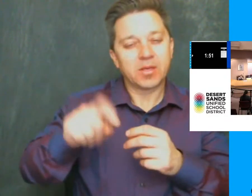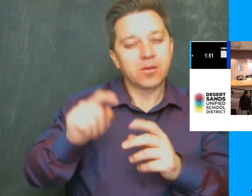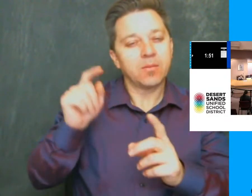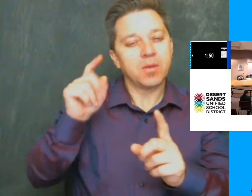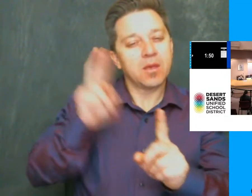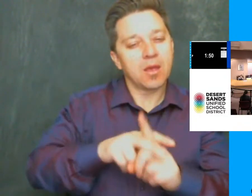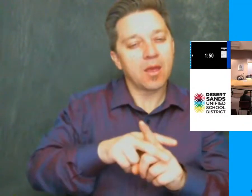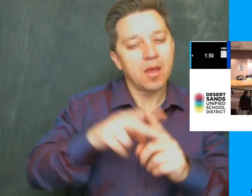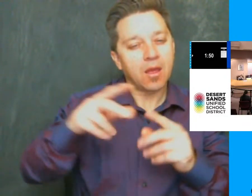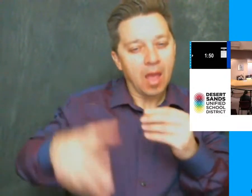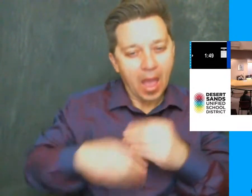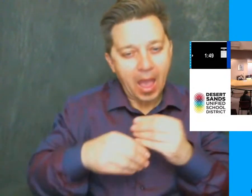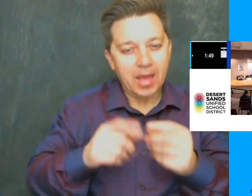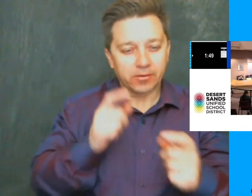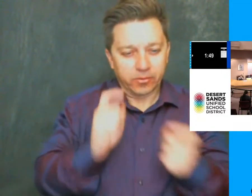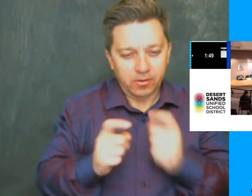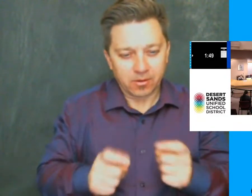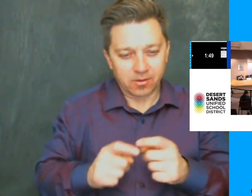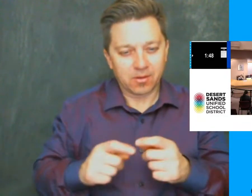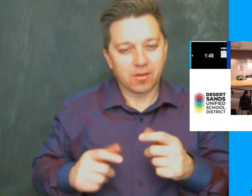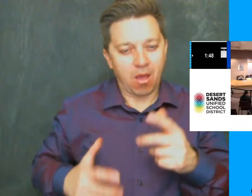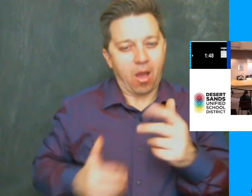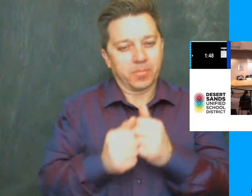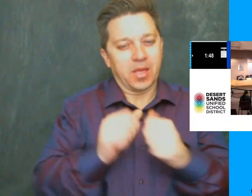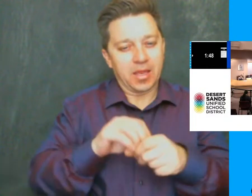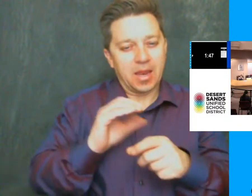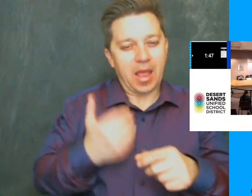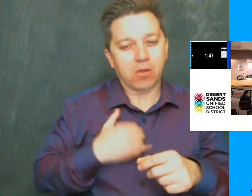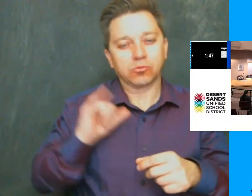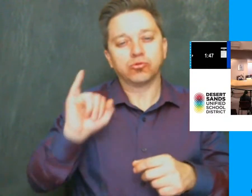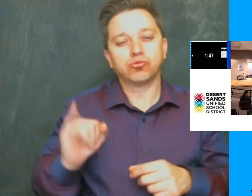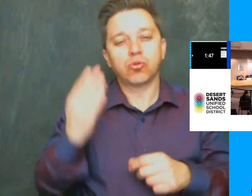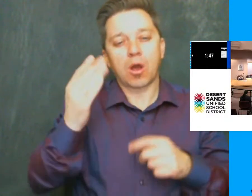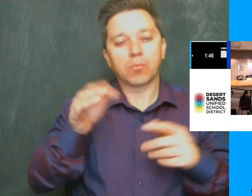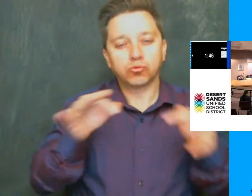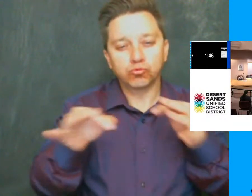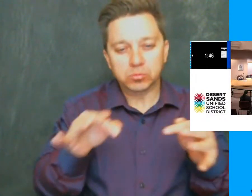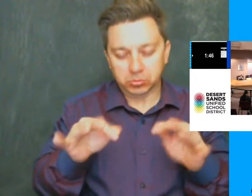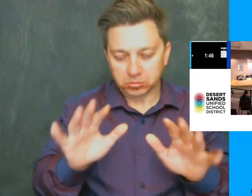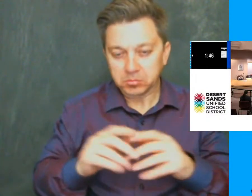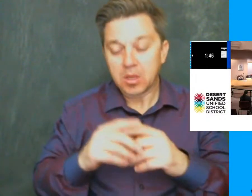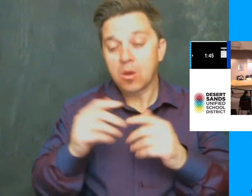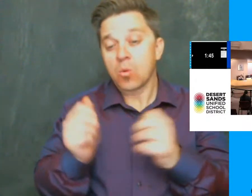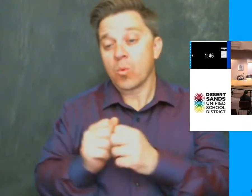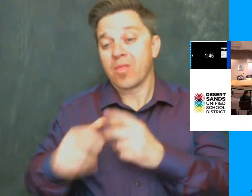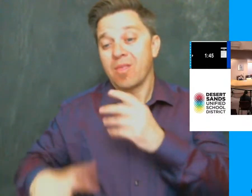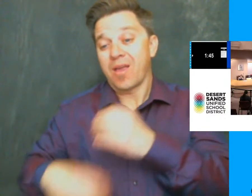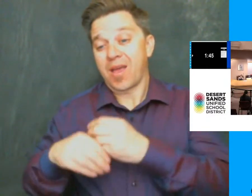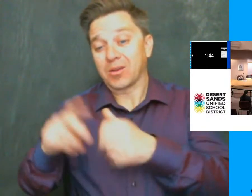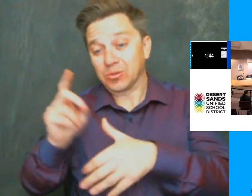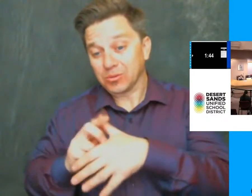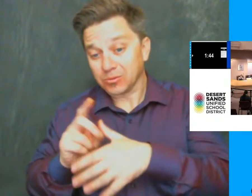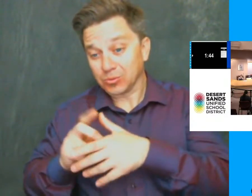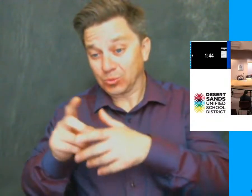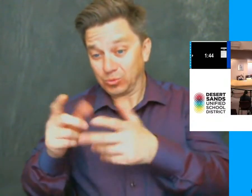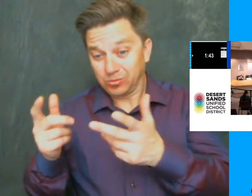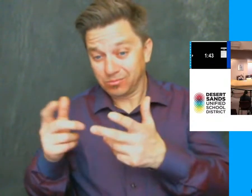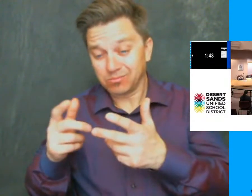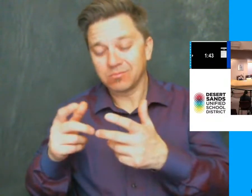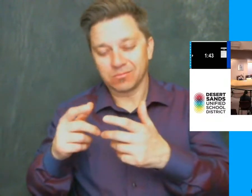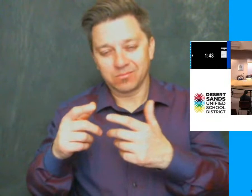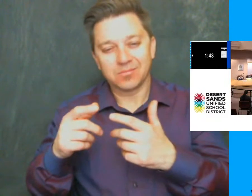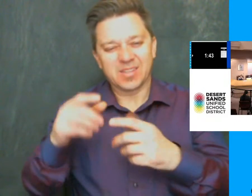sure. Now let's fast forward and see what the additional duties are with the COVID in the air as we open our